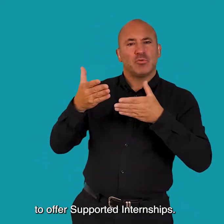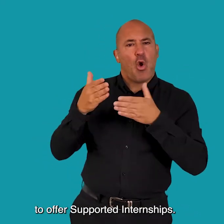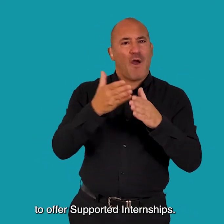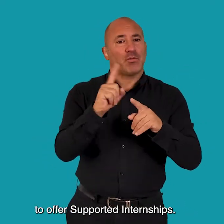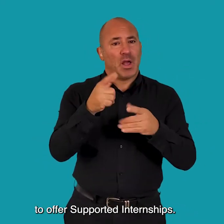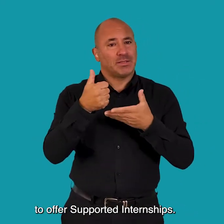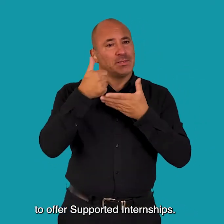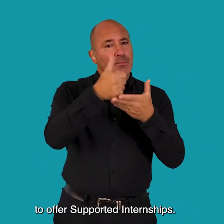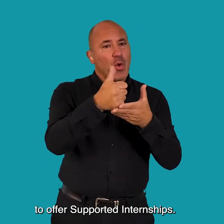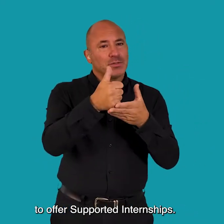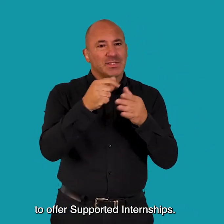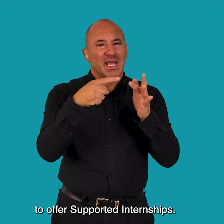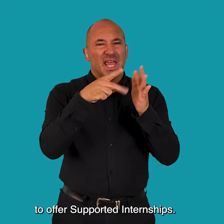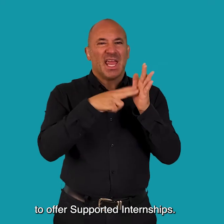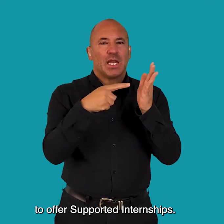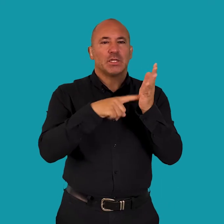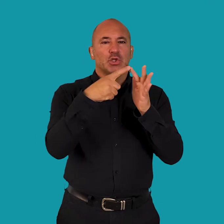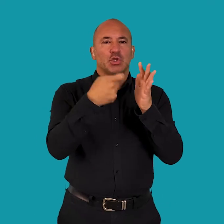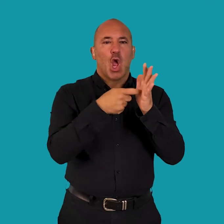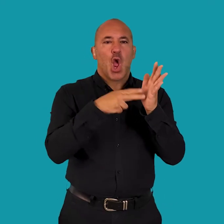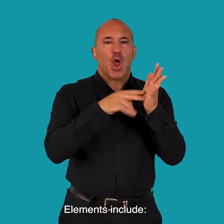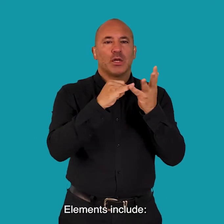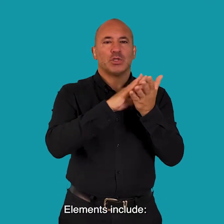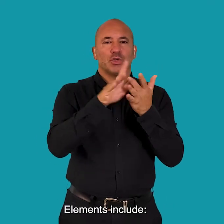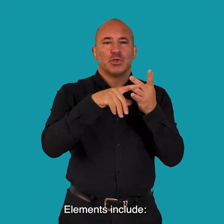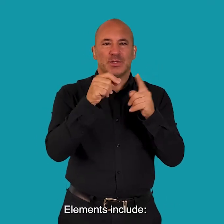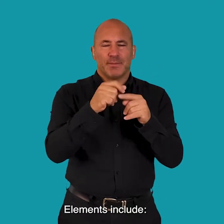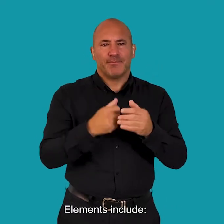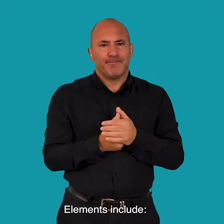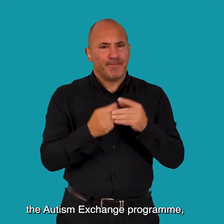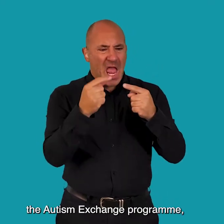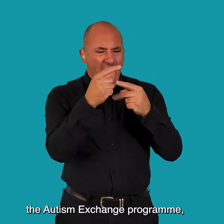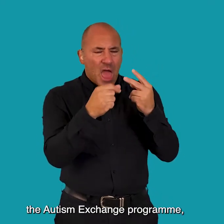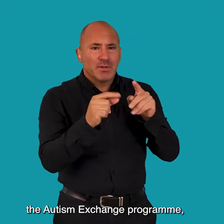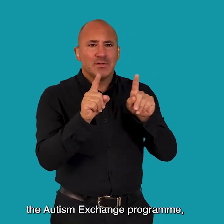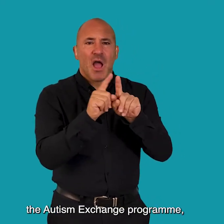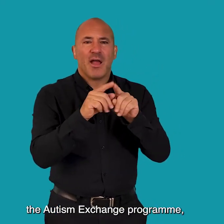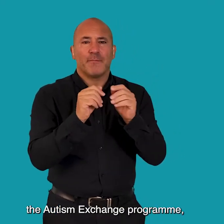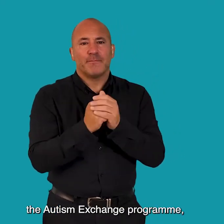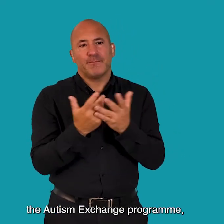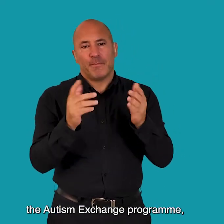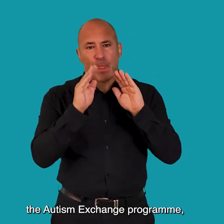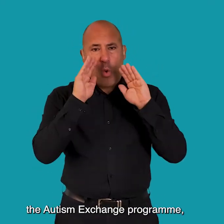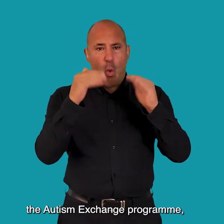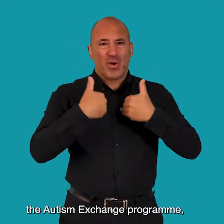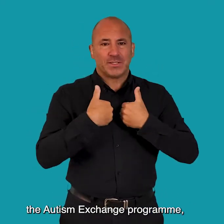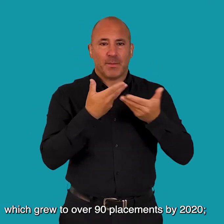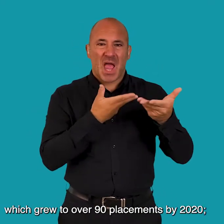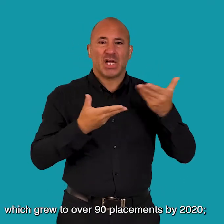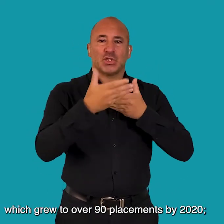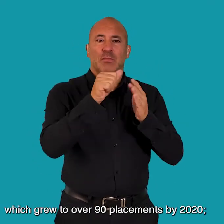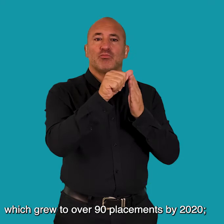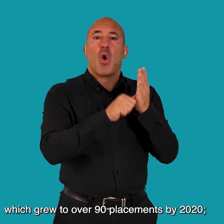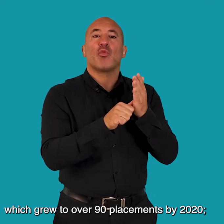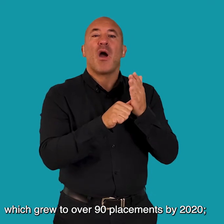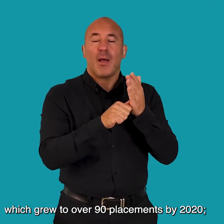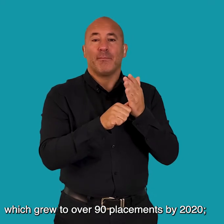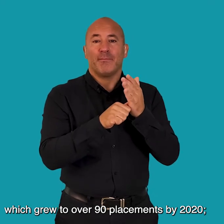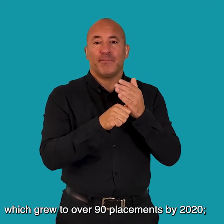offer supported internships. Elements include the Autism Exchange Programme, which grew to over 90 placements